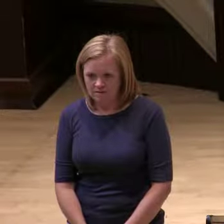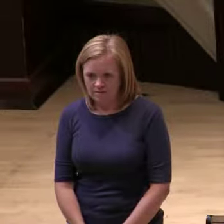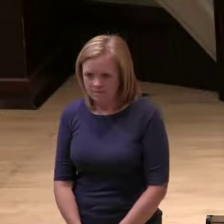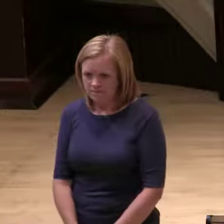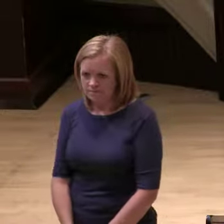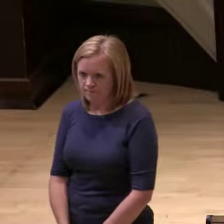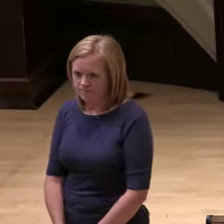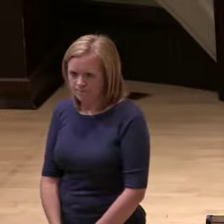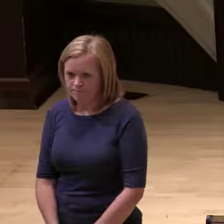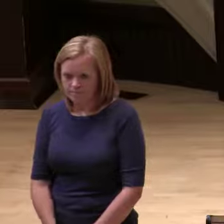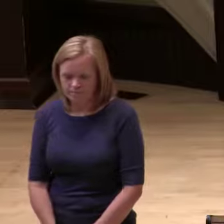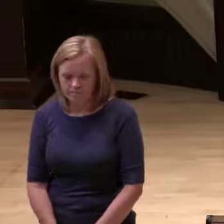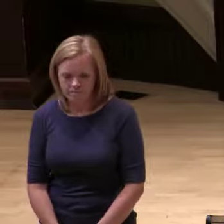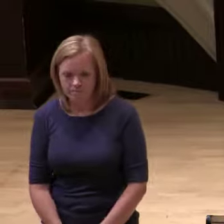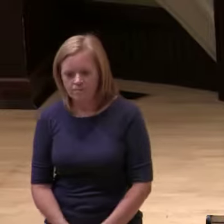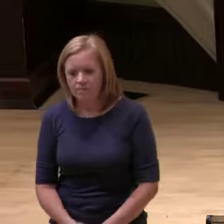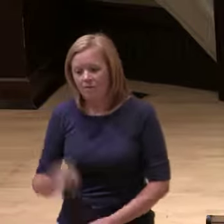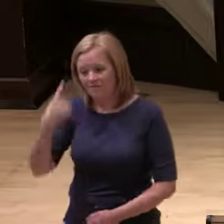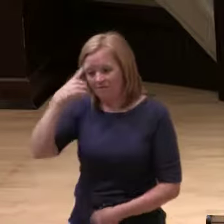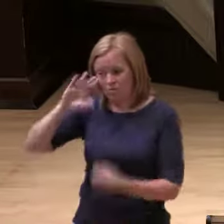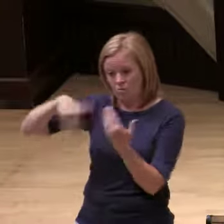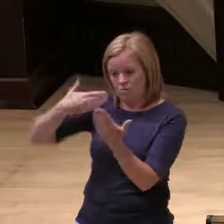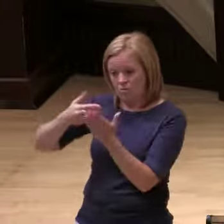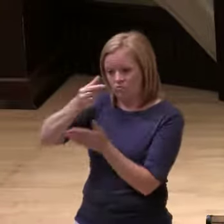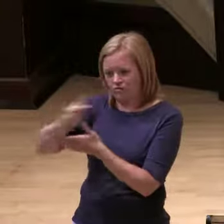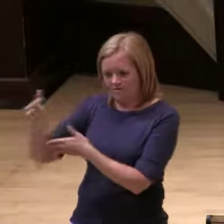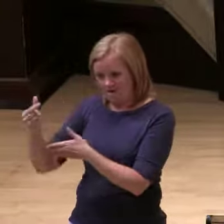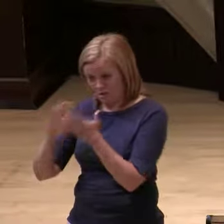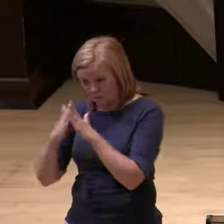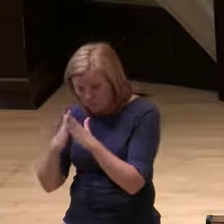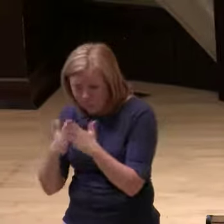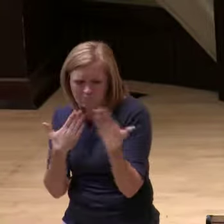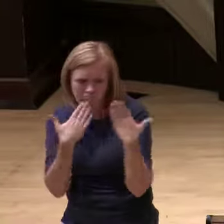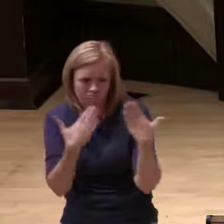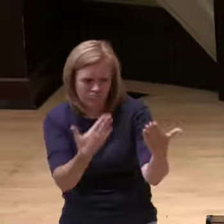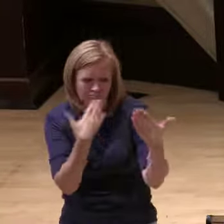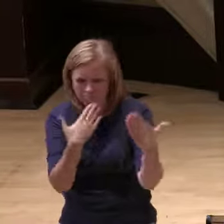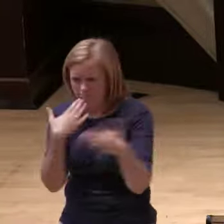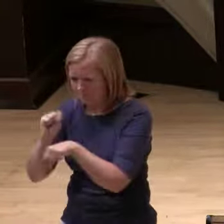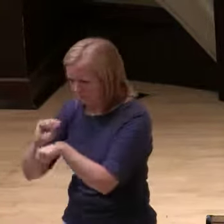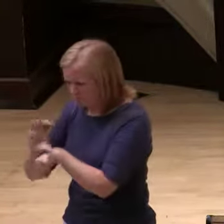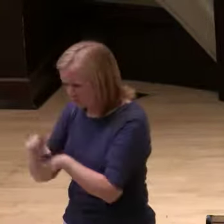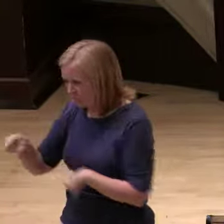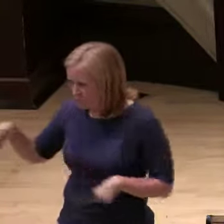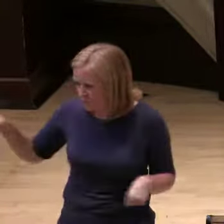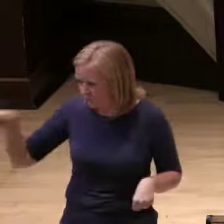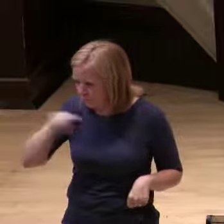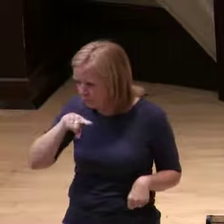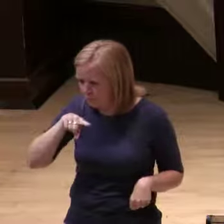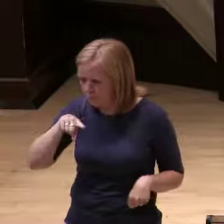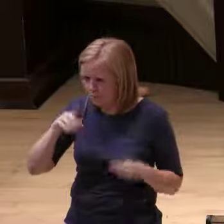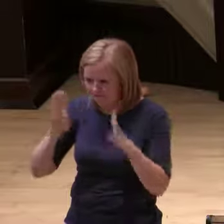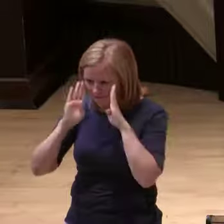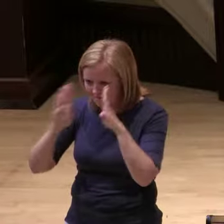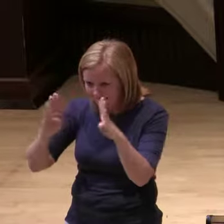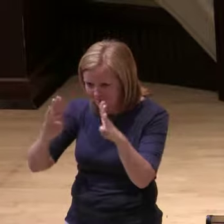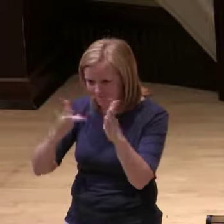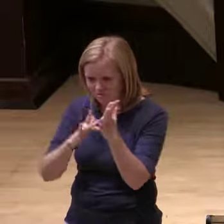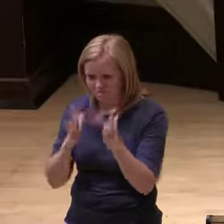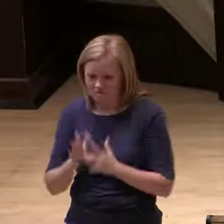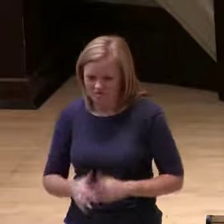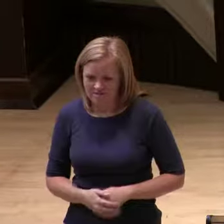On behalf of the entire Grace of God community, thank you, Spritus Christi. You have listened to the words of